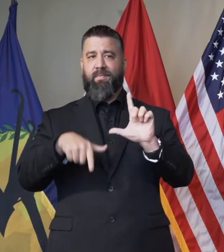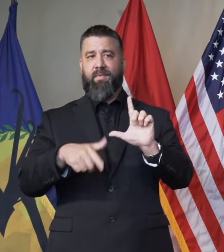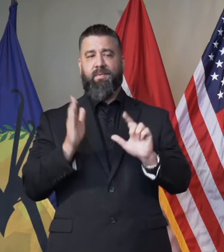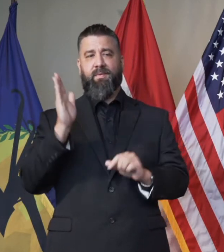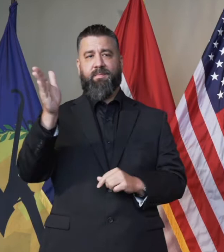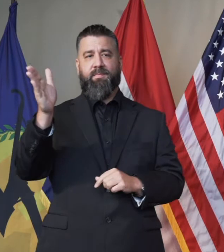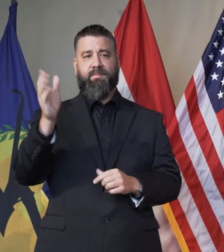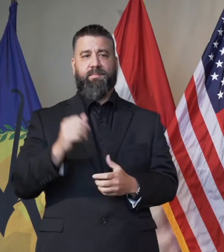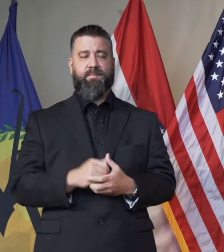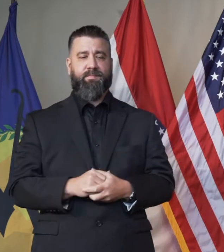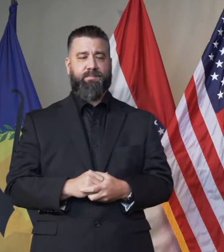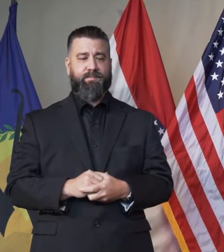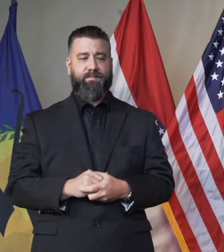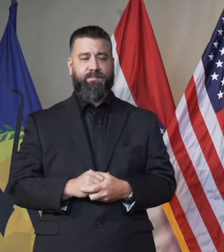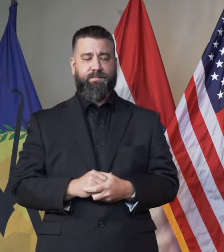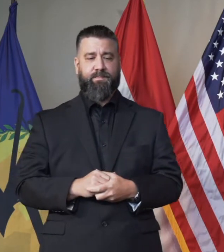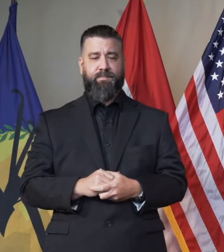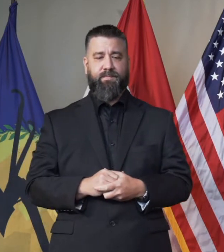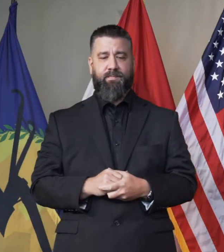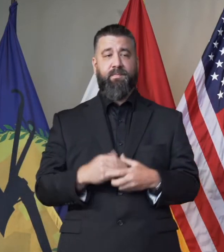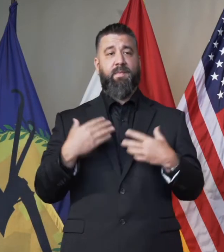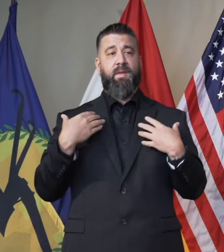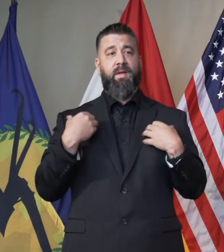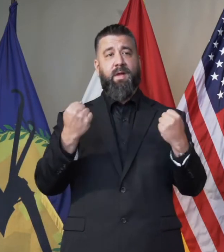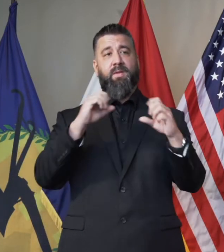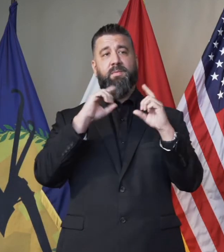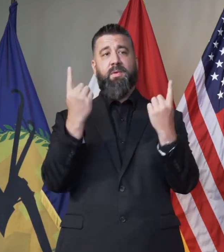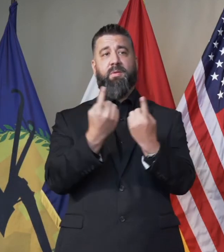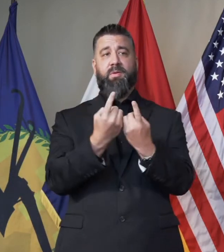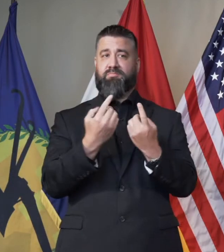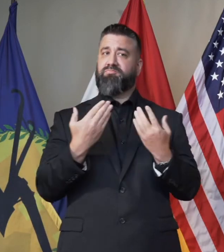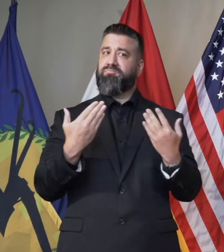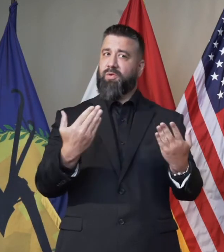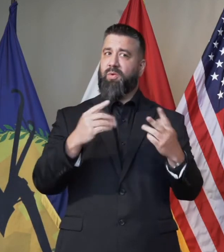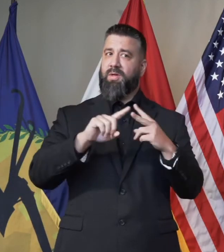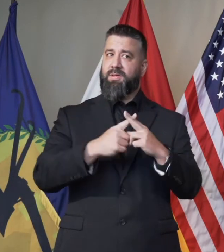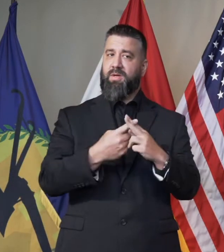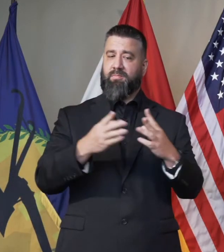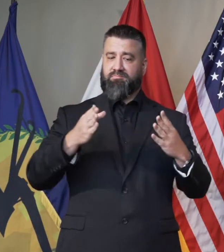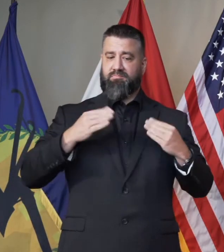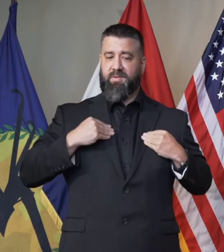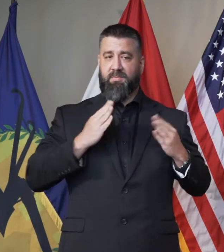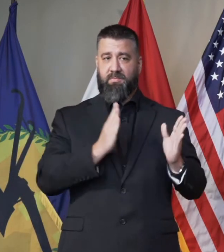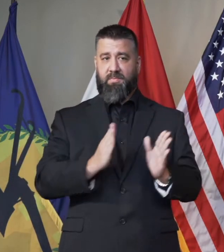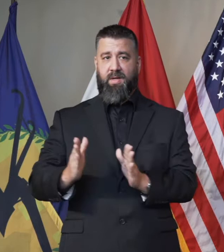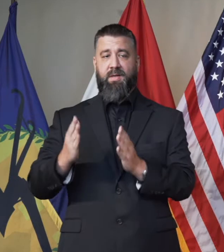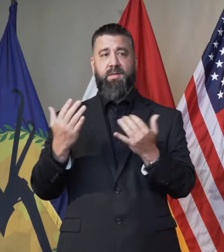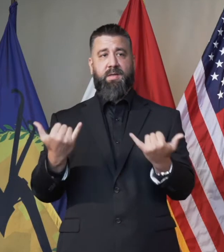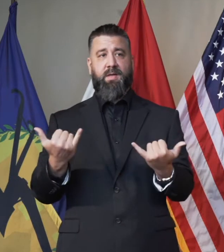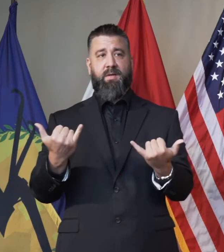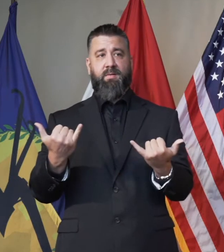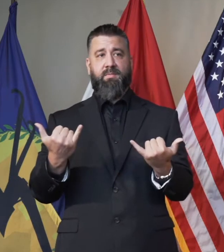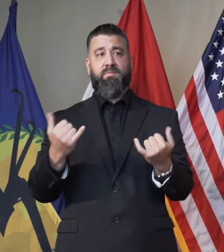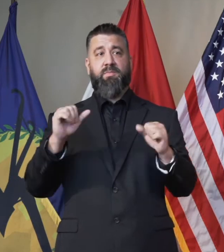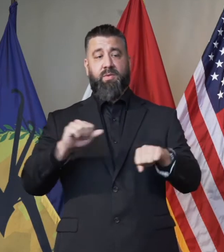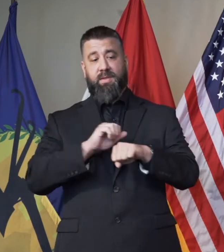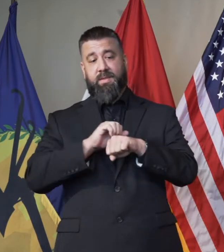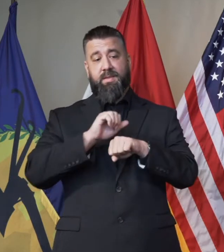in high-contact high school and youth sports immediately. Those plans can be submitted at